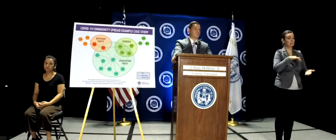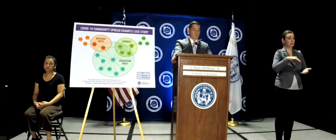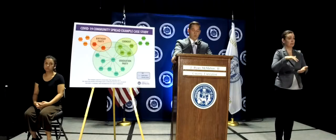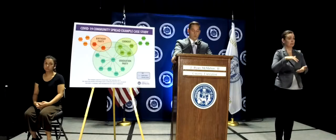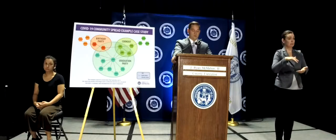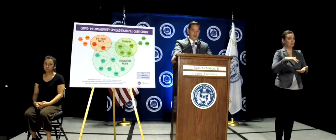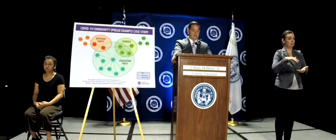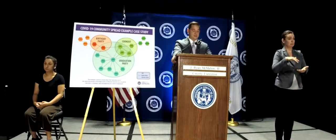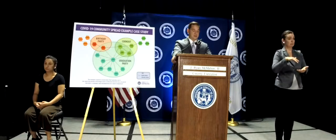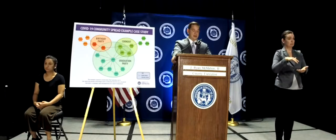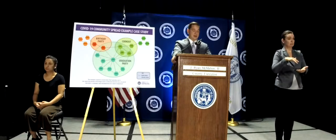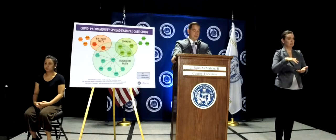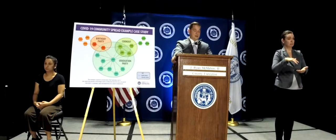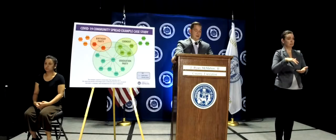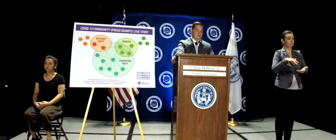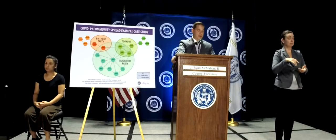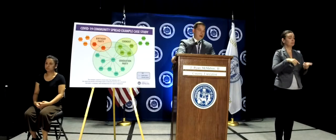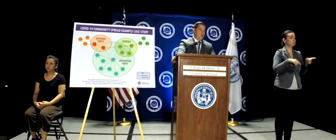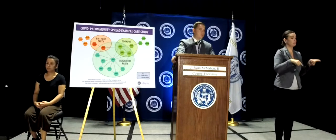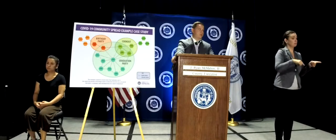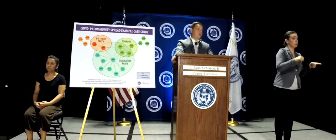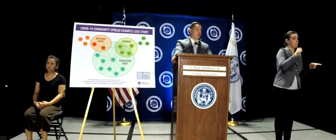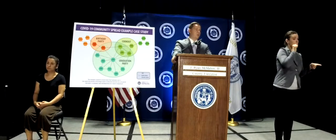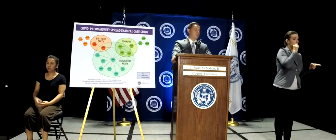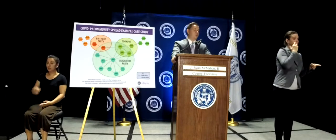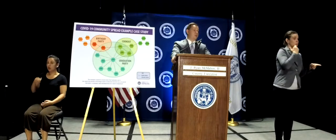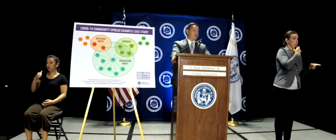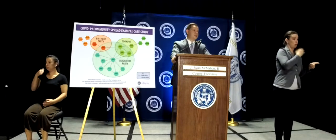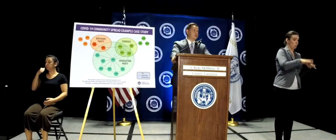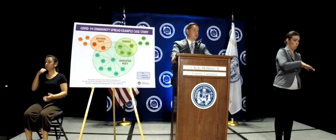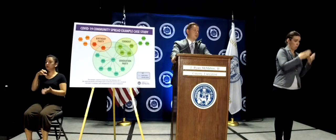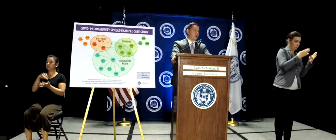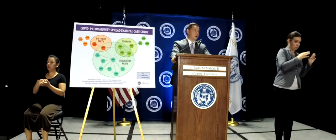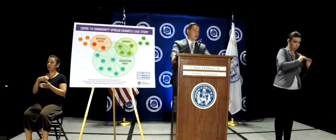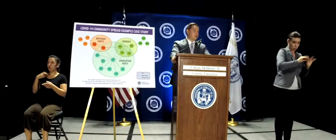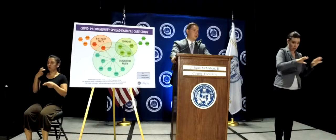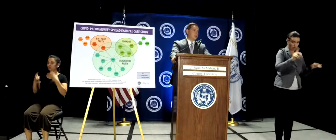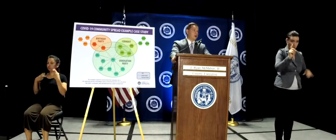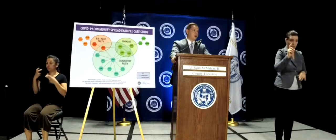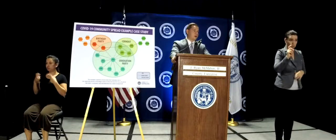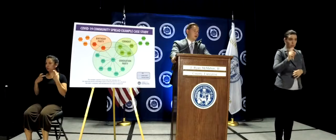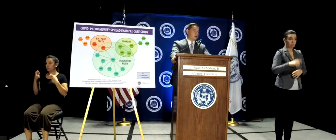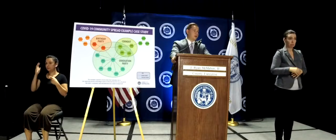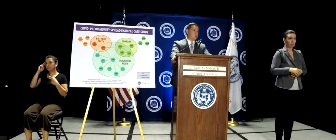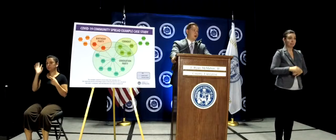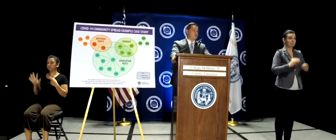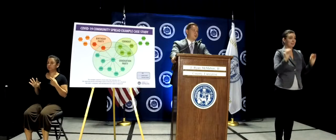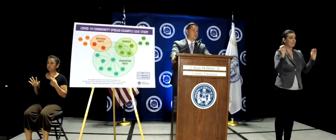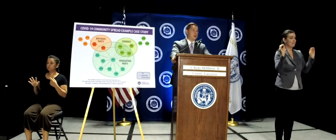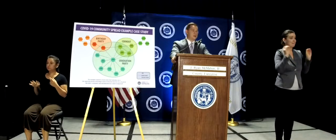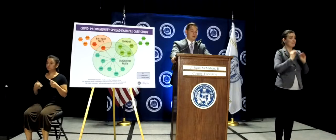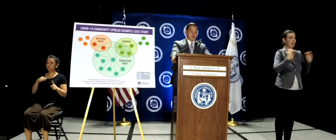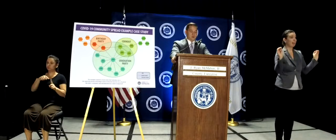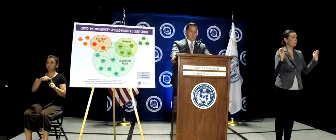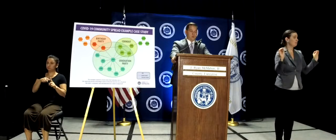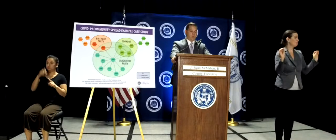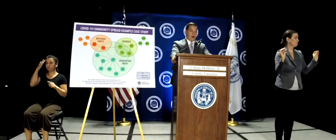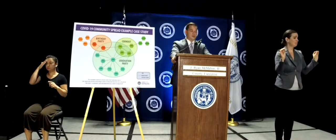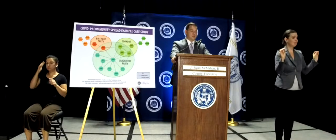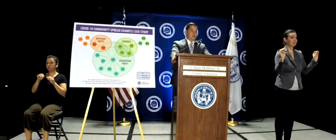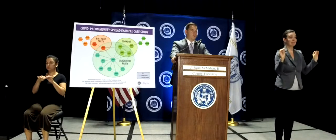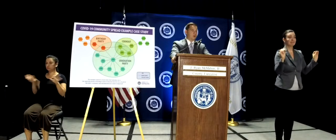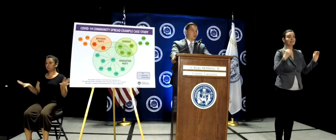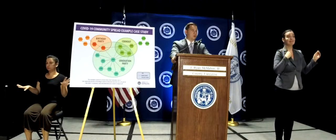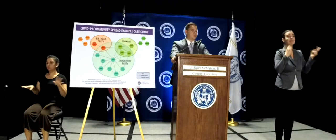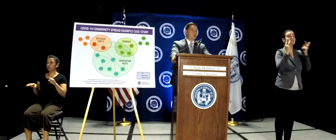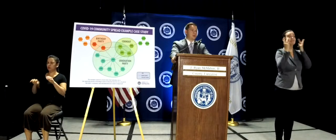restaurant in Onondaga County? We have not seen any of that. We've been listening to the rhetoric in other parts of the state, so we were